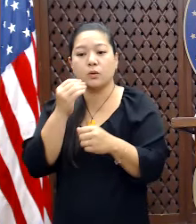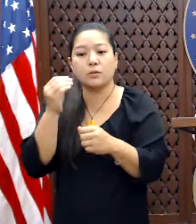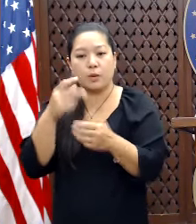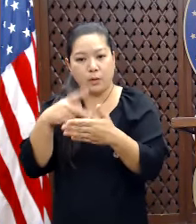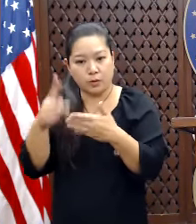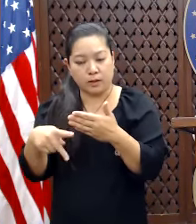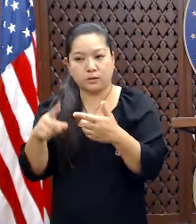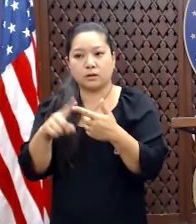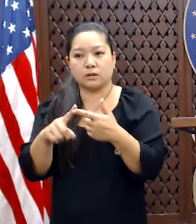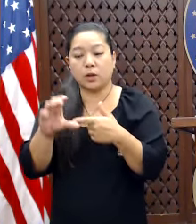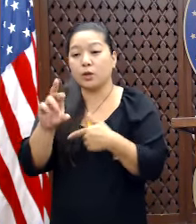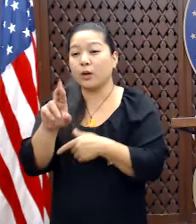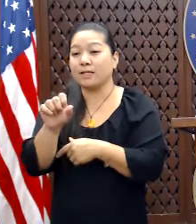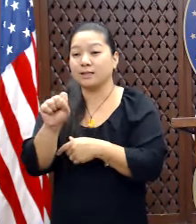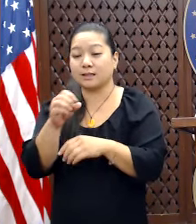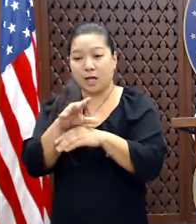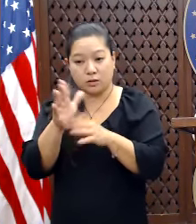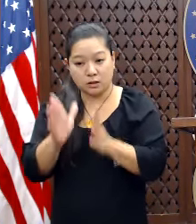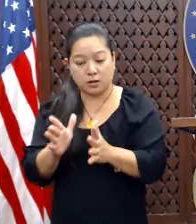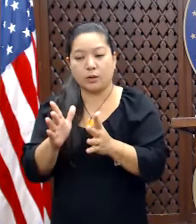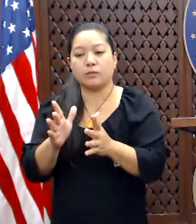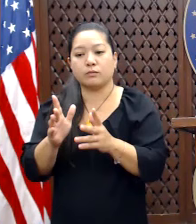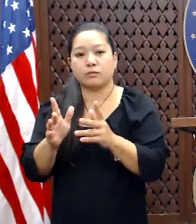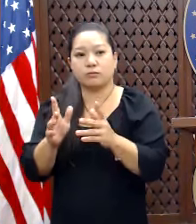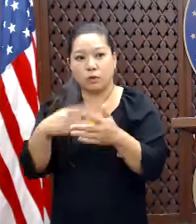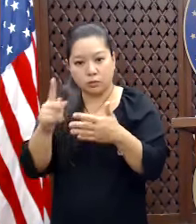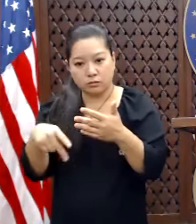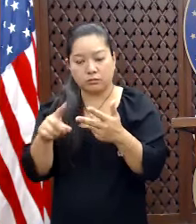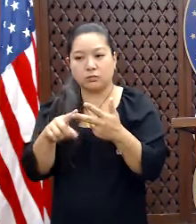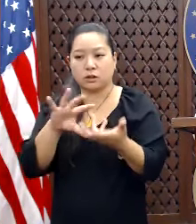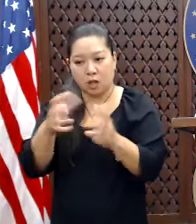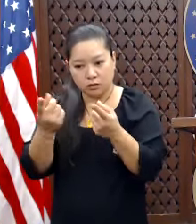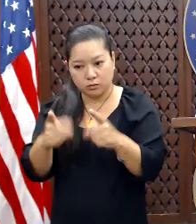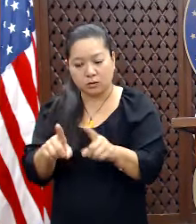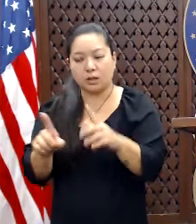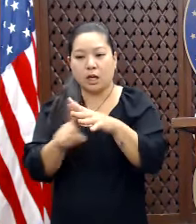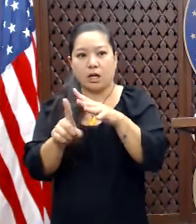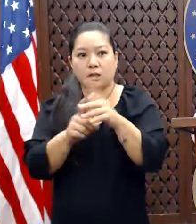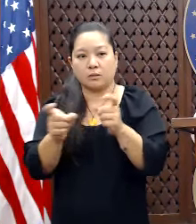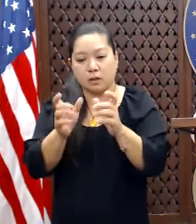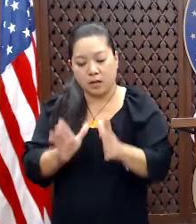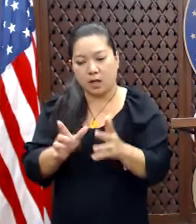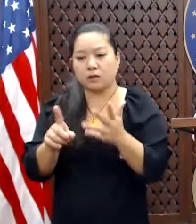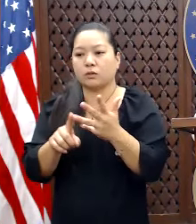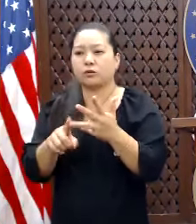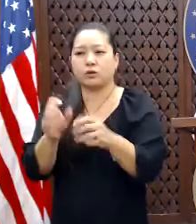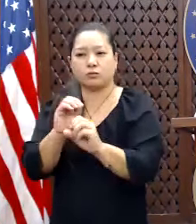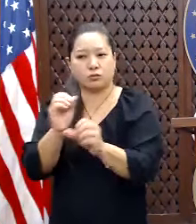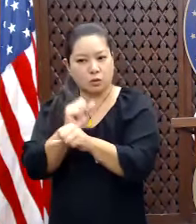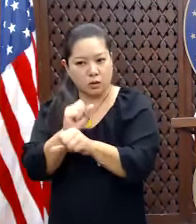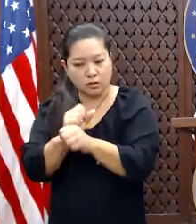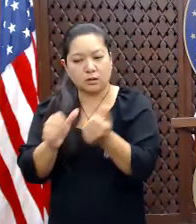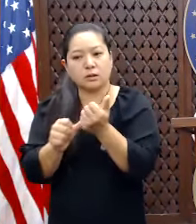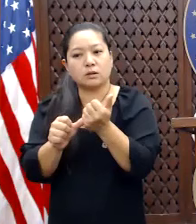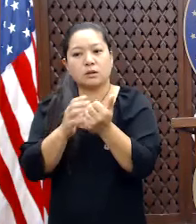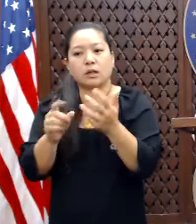programs, crisis counseling program, disaster case management, disaster unemployment assistance,